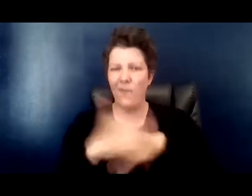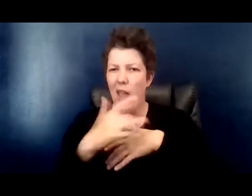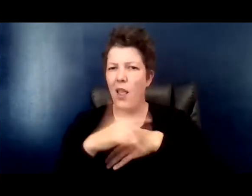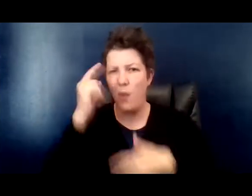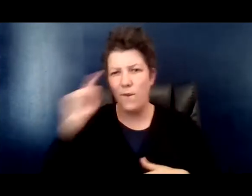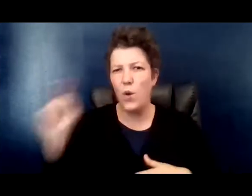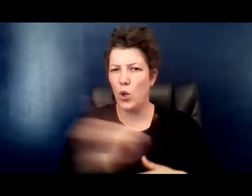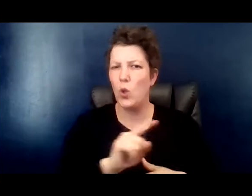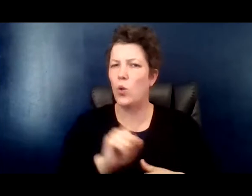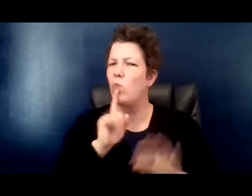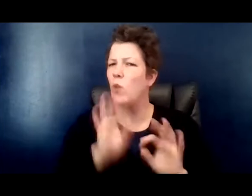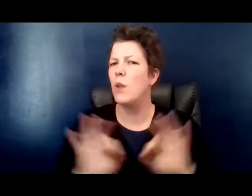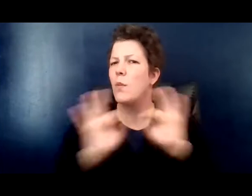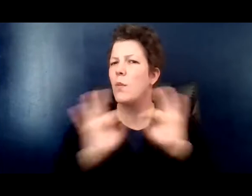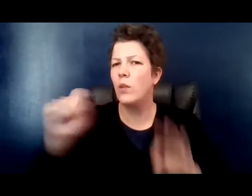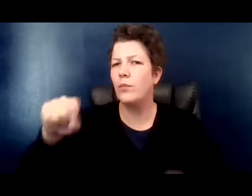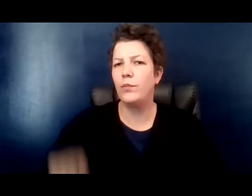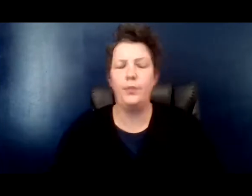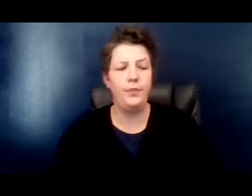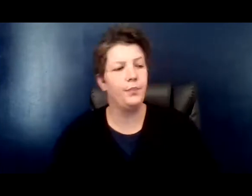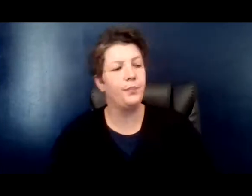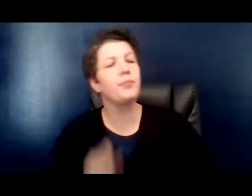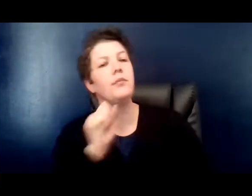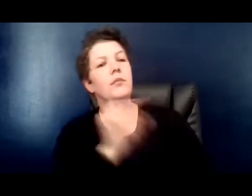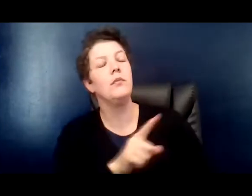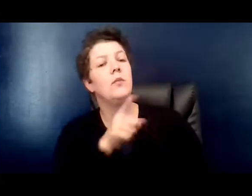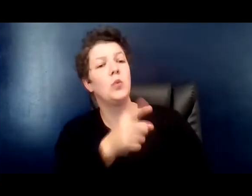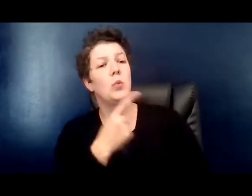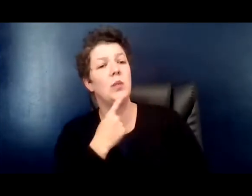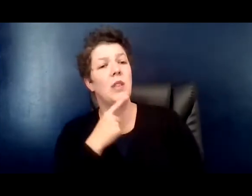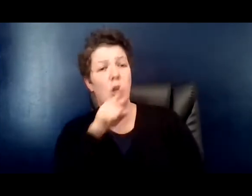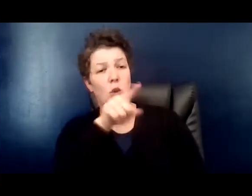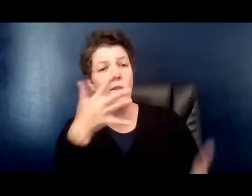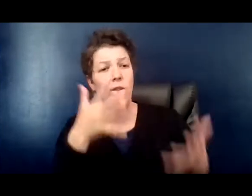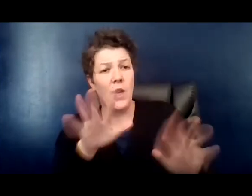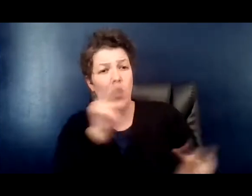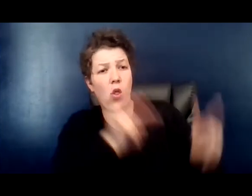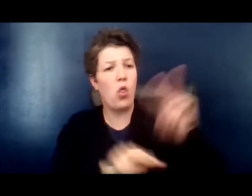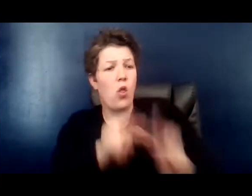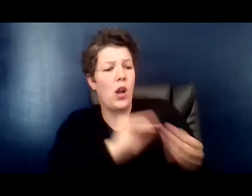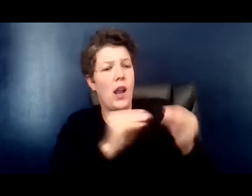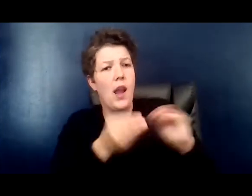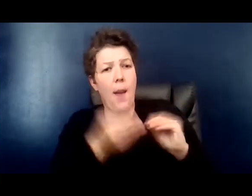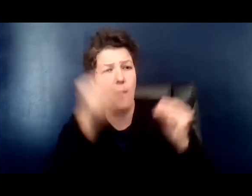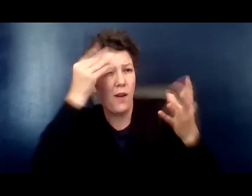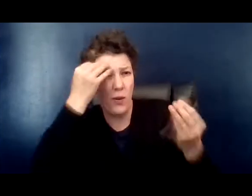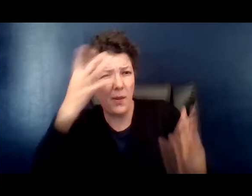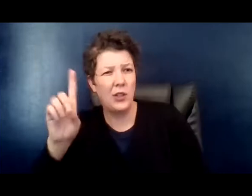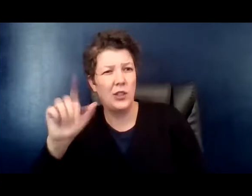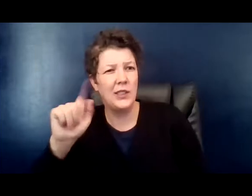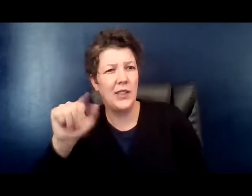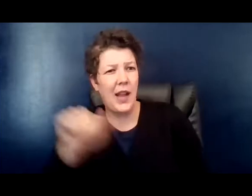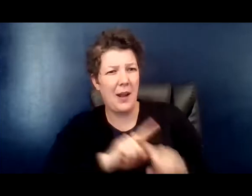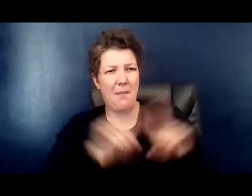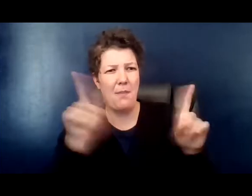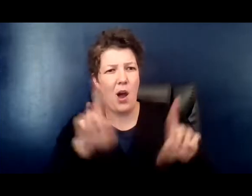part. Thank you. You said that there's good data that you're making your decision based off of, but open community testing has been going on for an